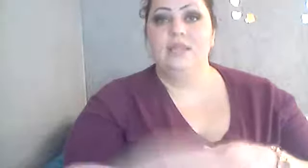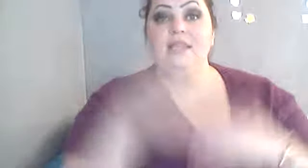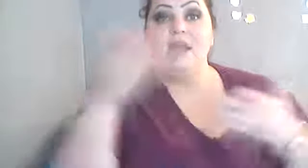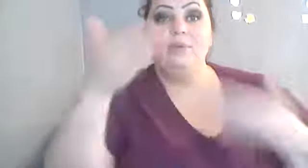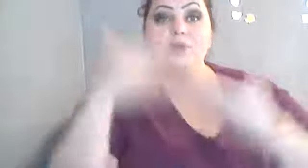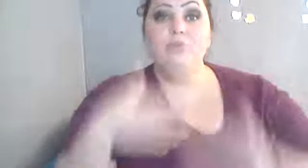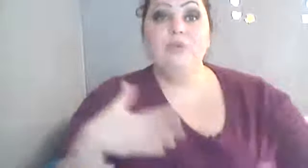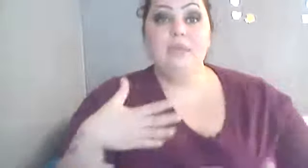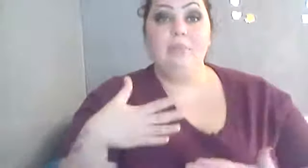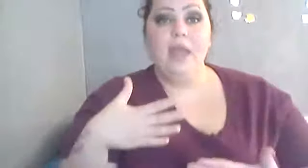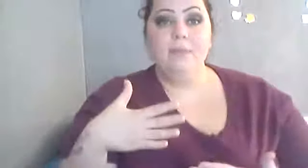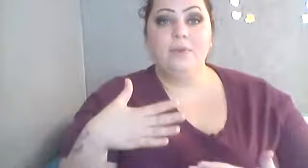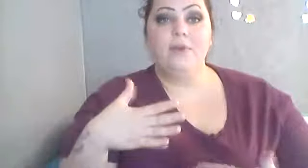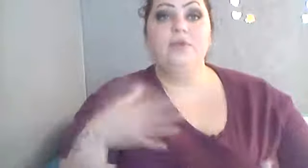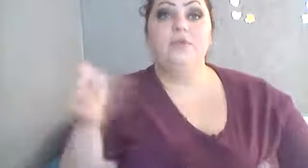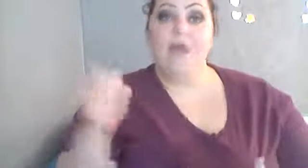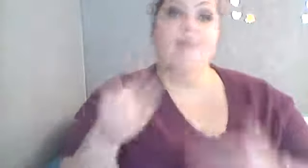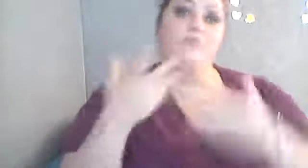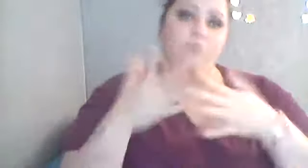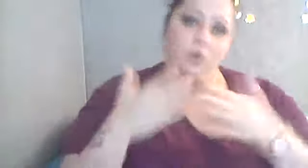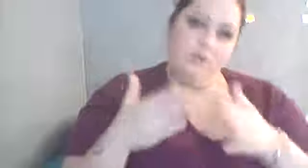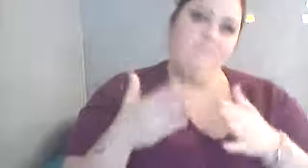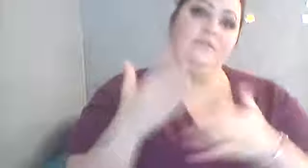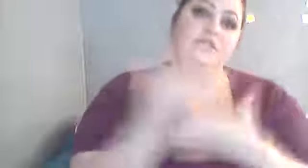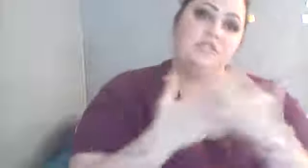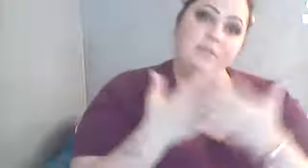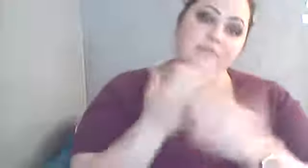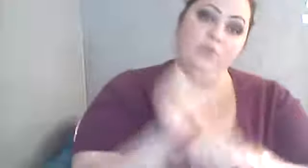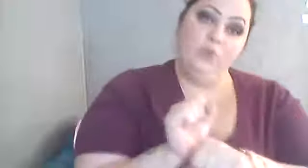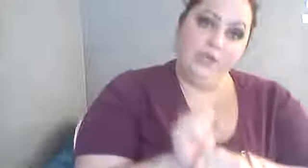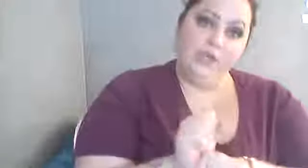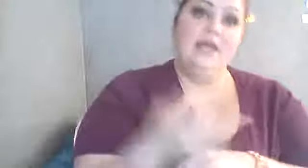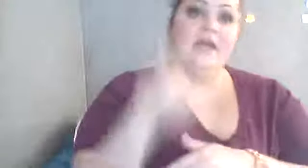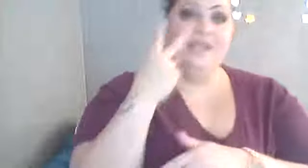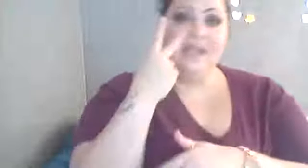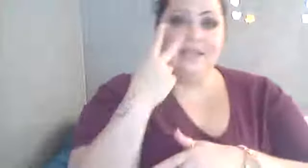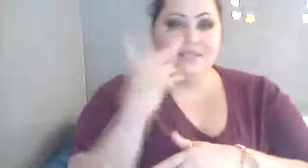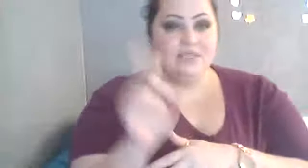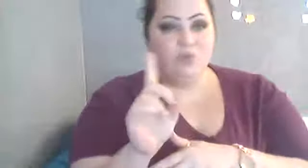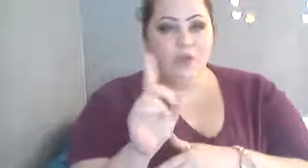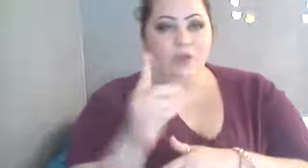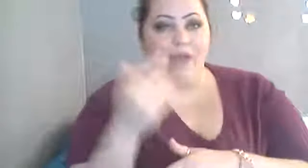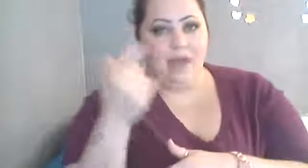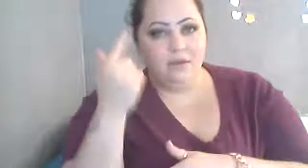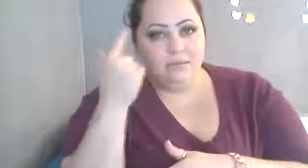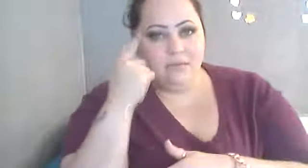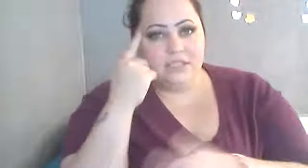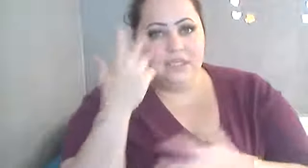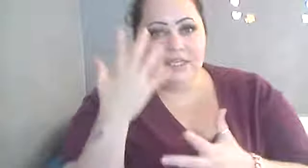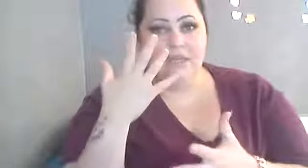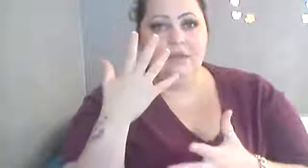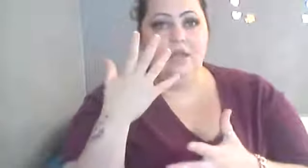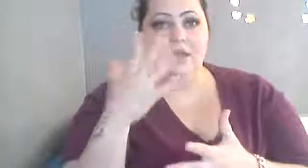Then that way when you bring the paper, you've already finished some of the work, and then I can see where you're at mentally